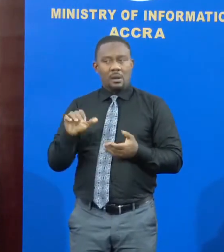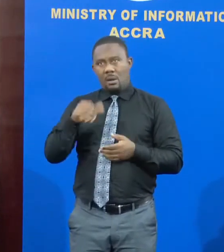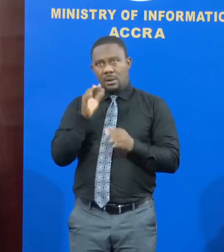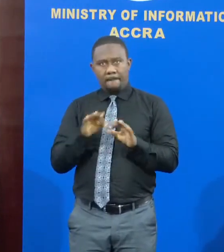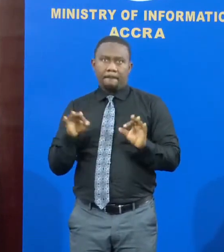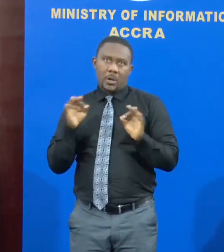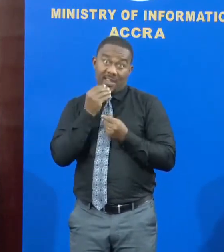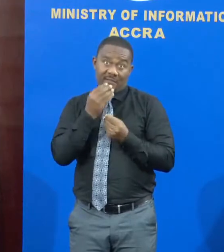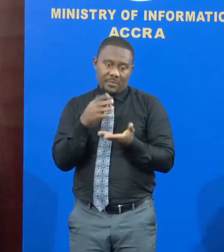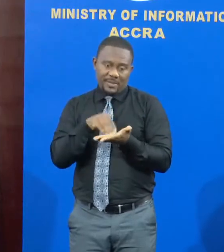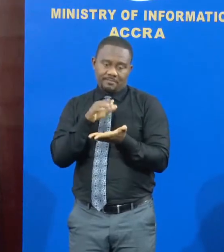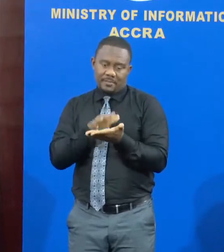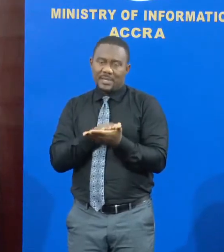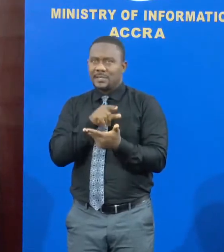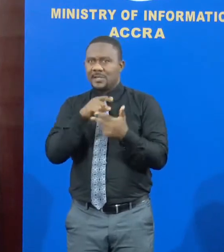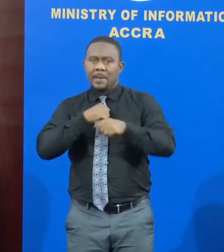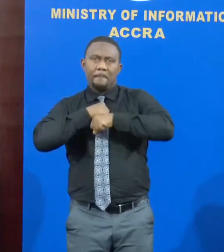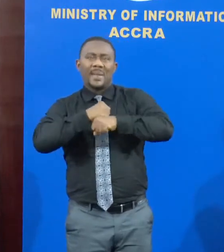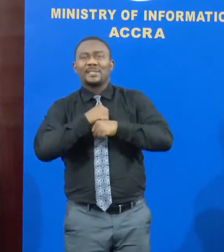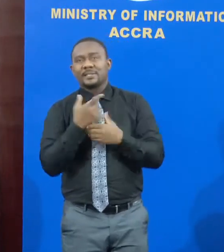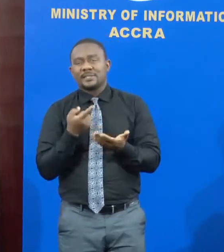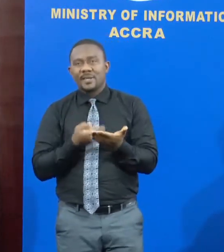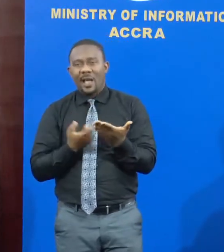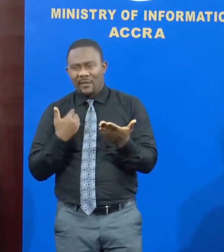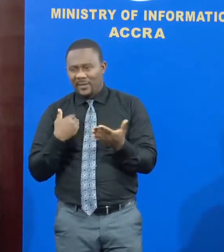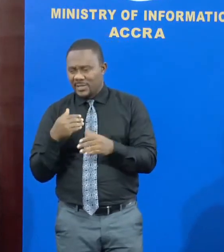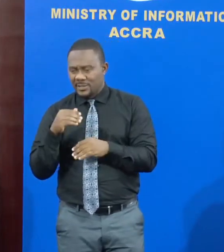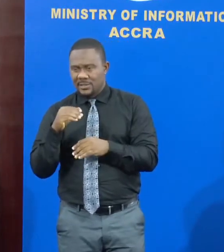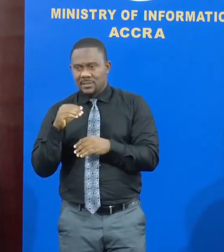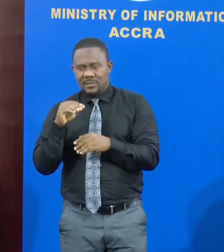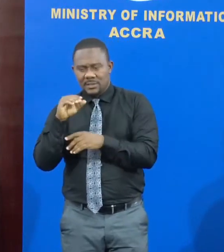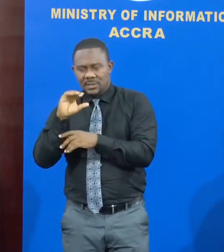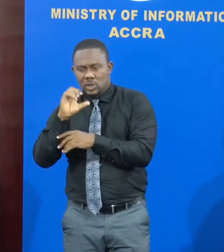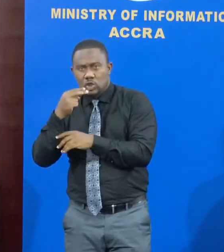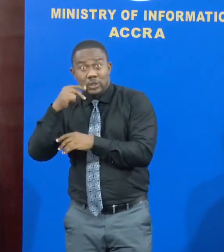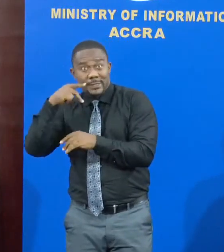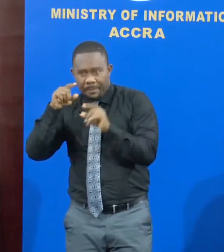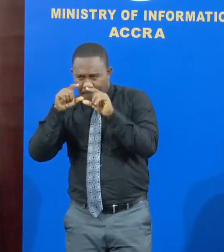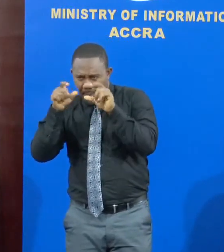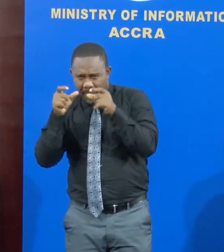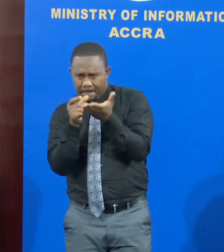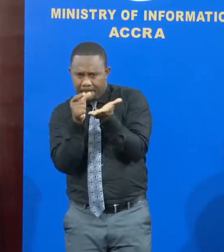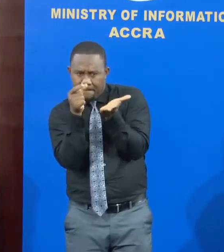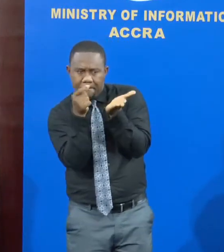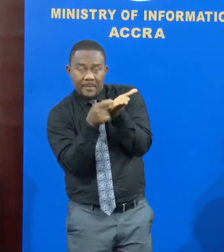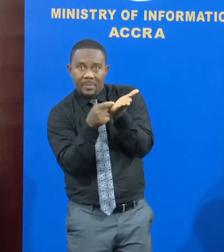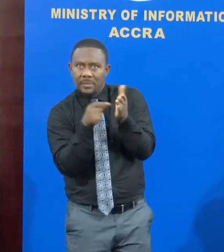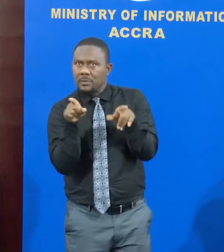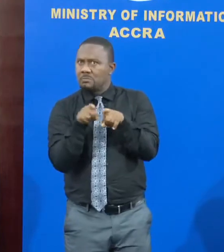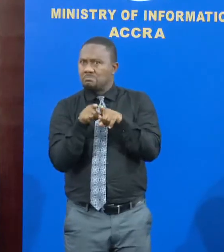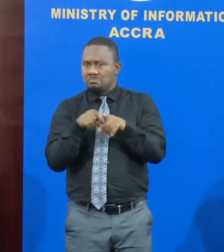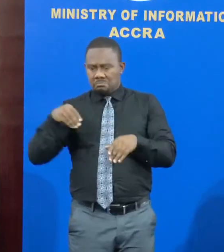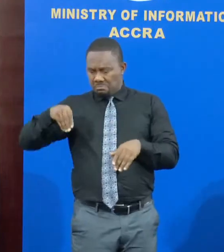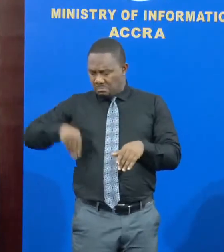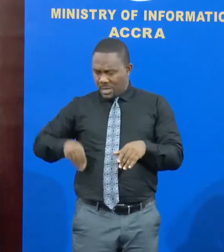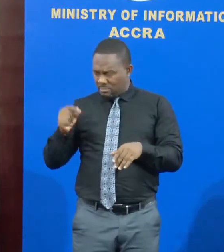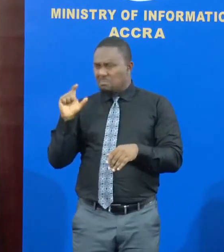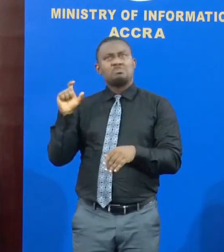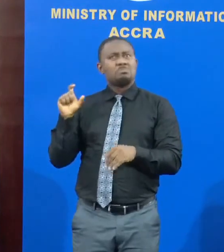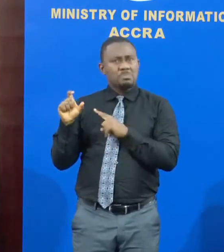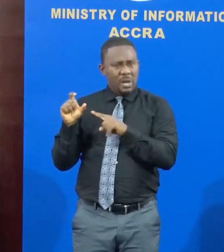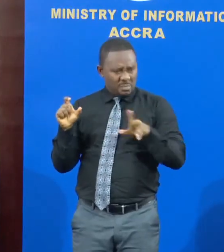is secure, and it has an electronic chip, and it can be compared to both the traveler and the traveler's document that